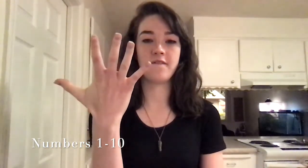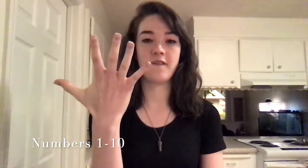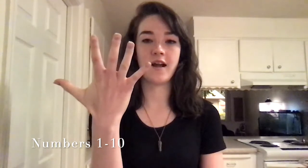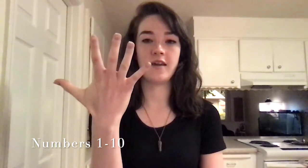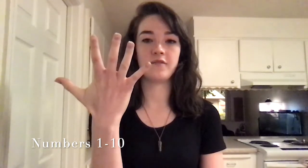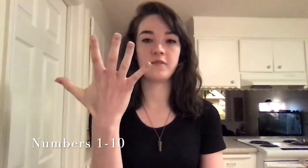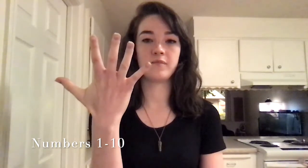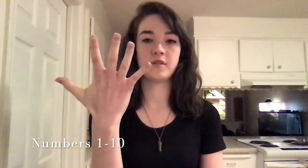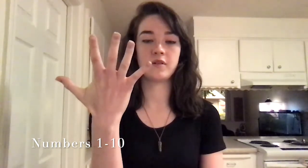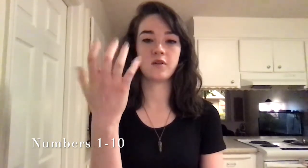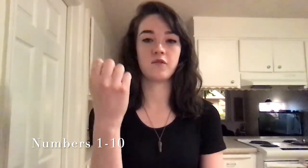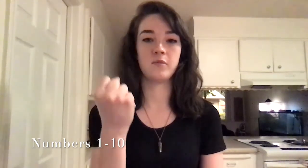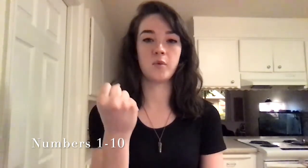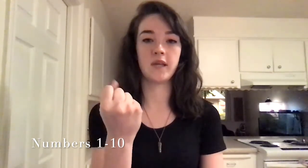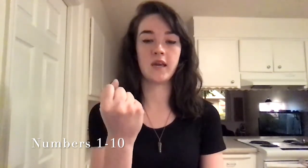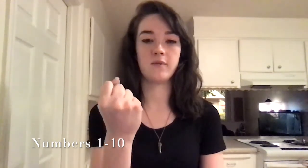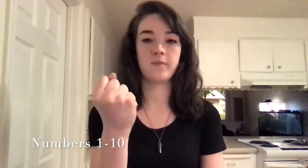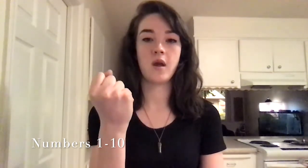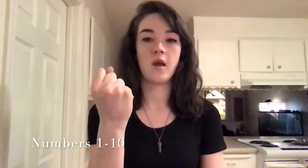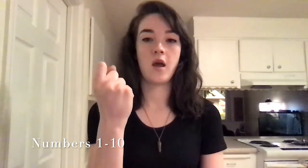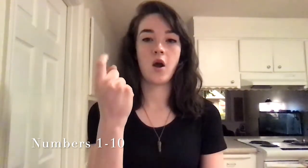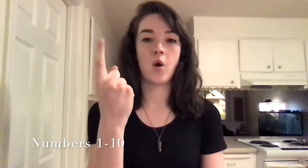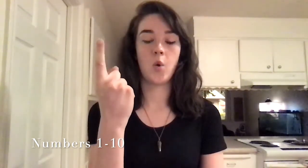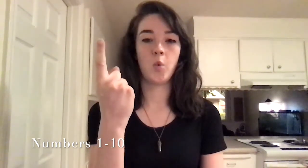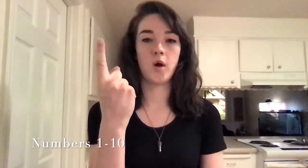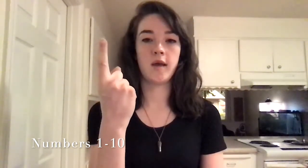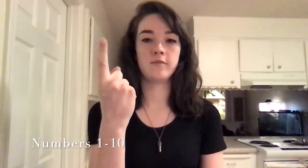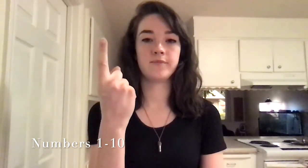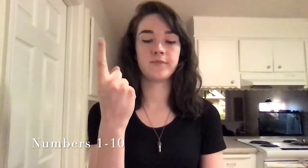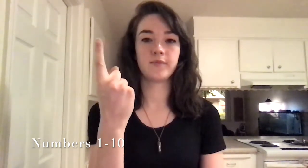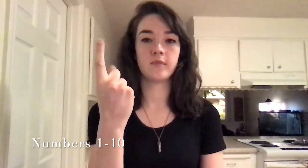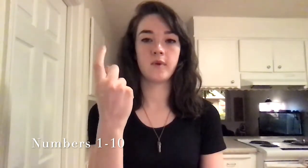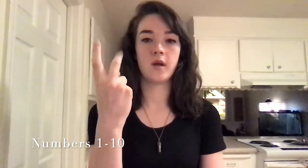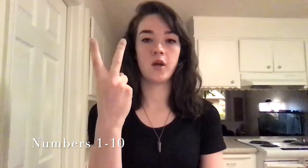5. So let's go for number 1 again. 1,